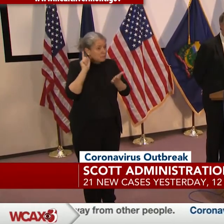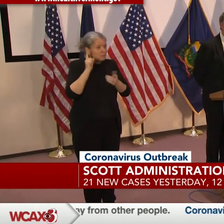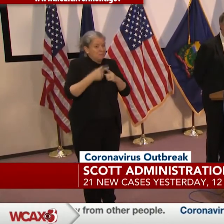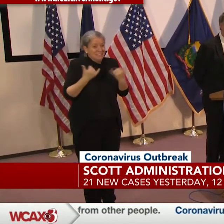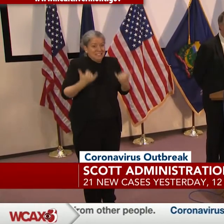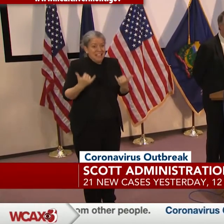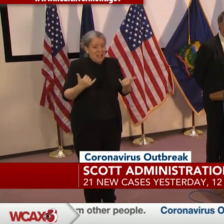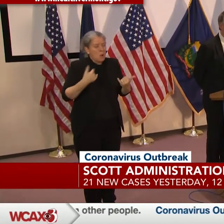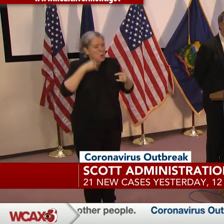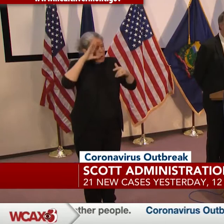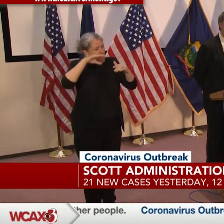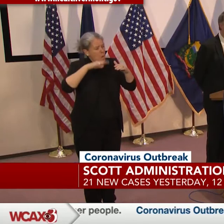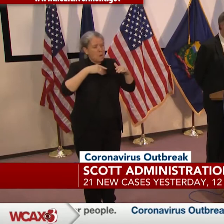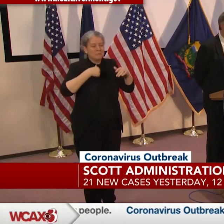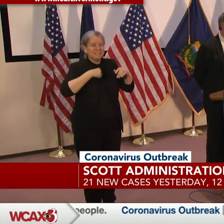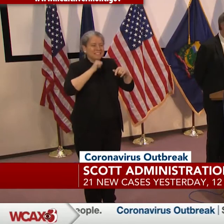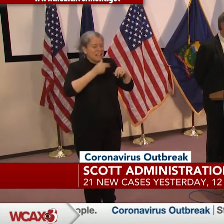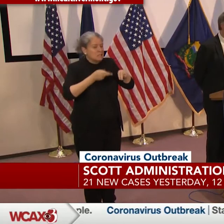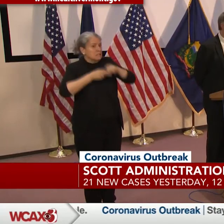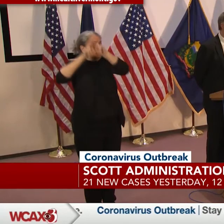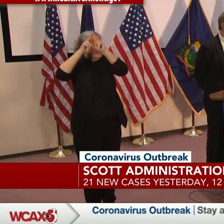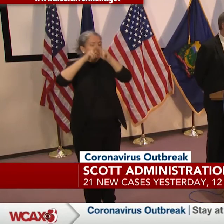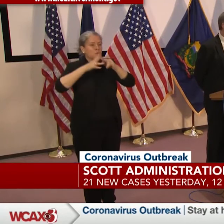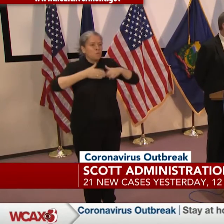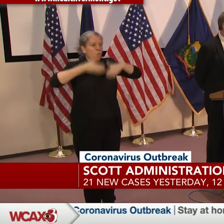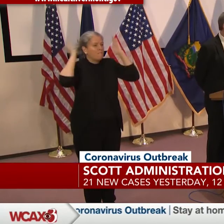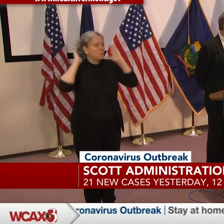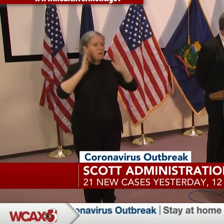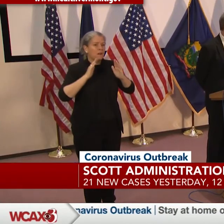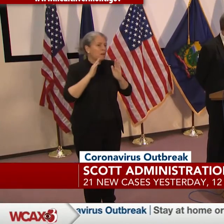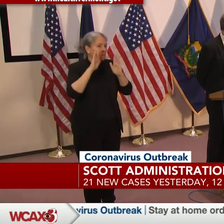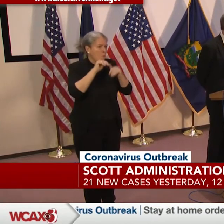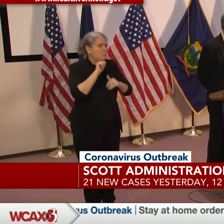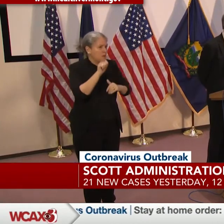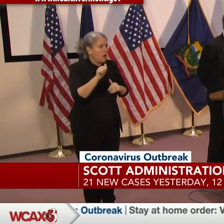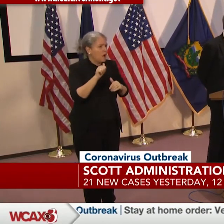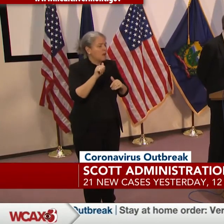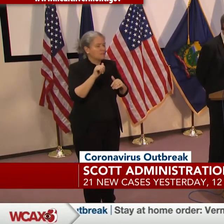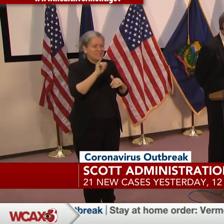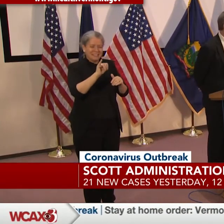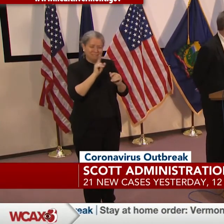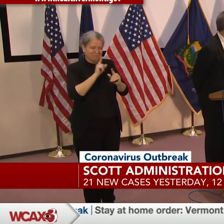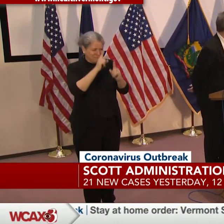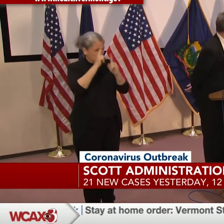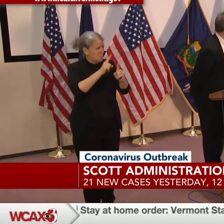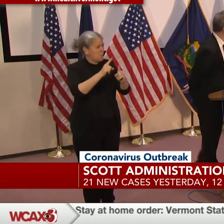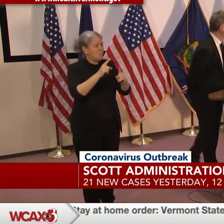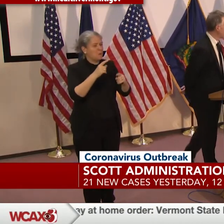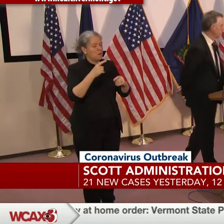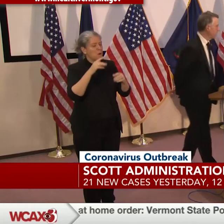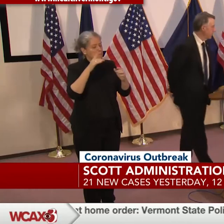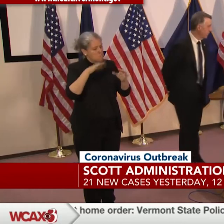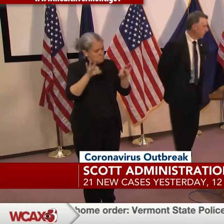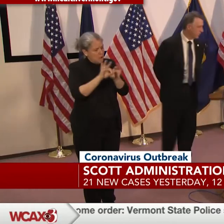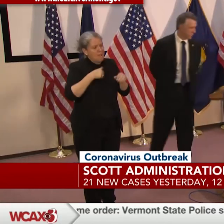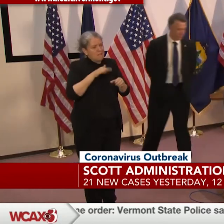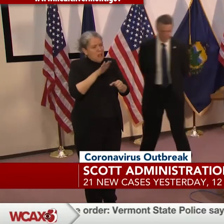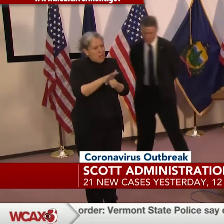underneath the line of the capacity of the healthcare system. And that's our goal. Mr.